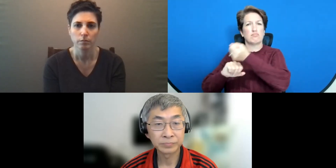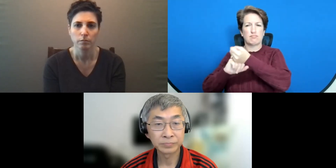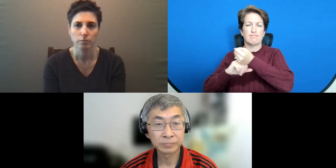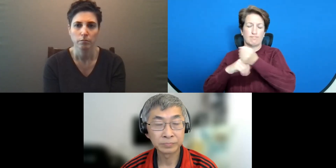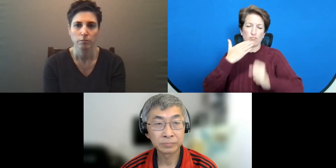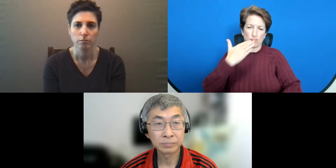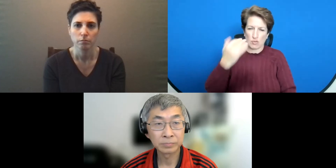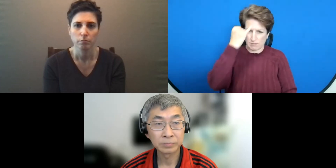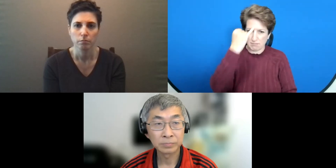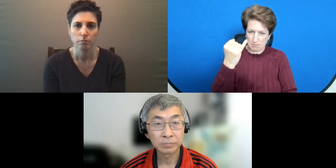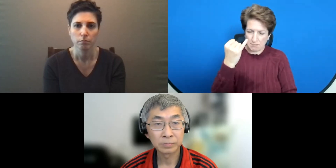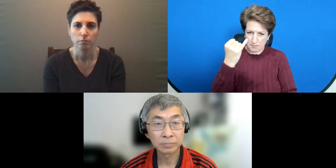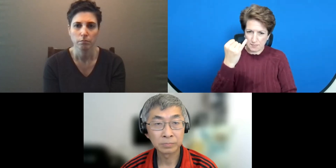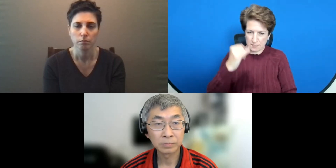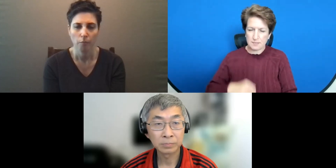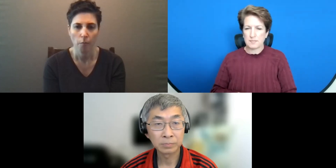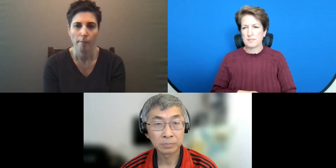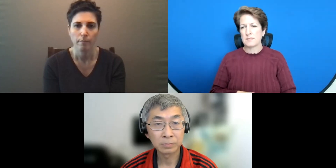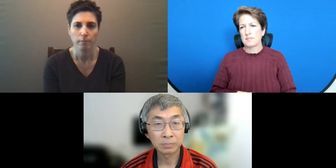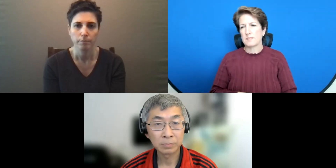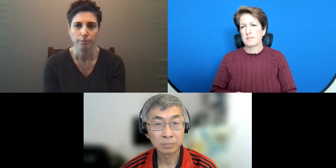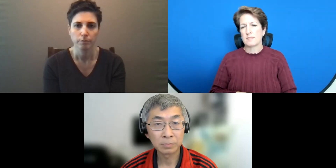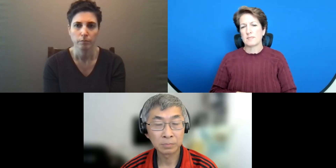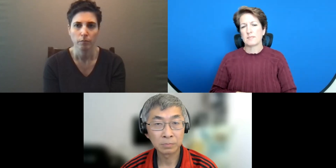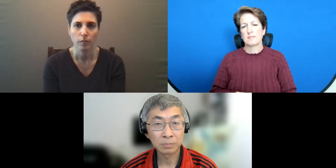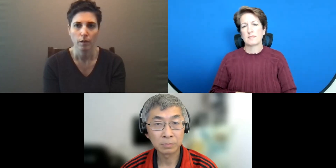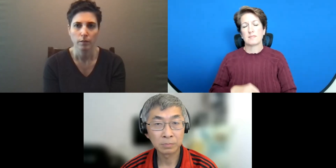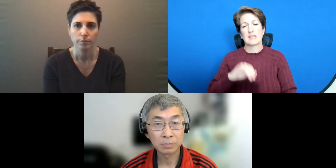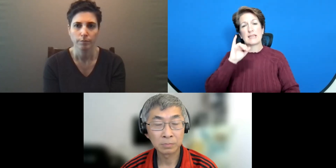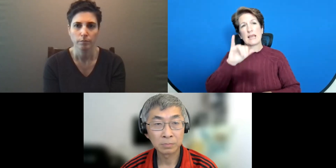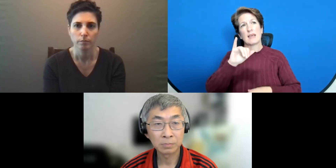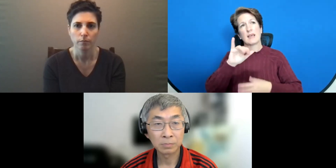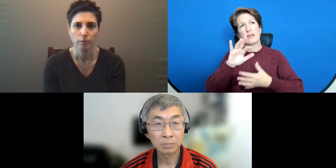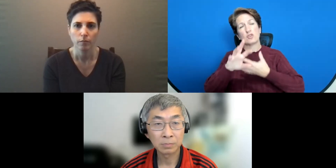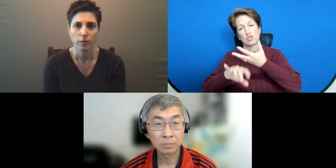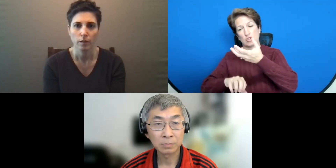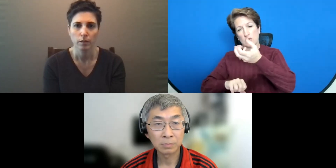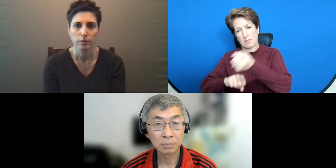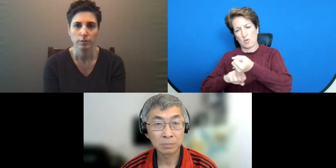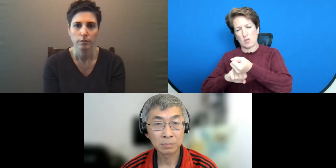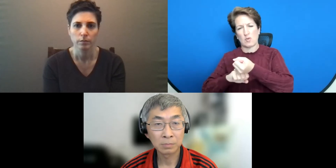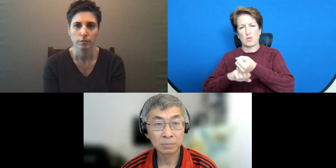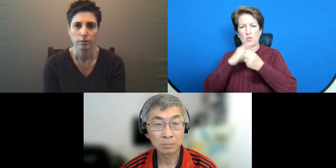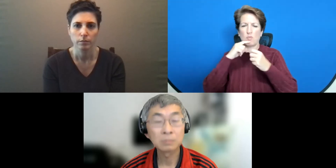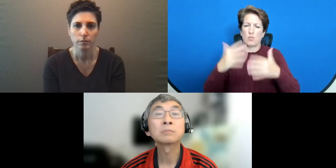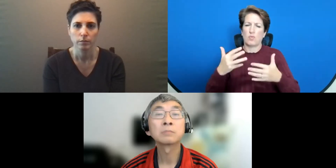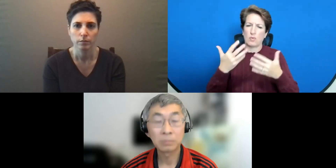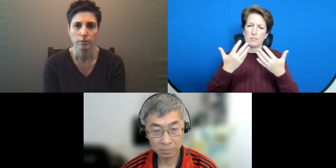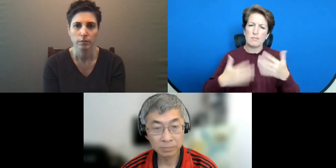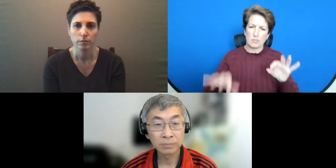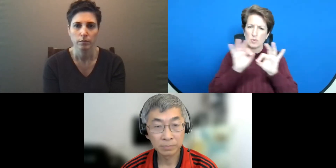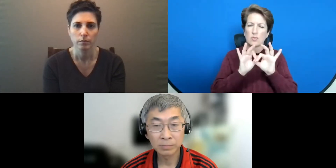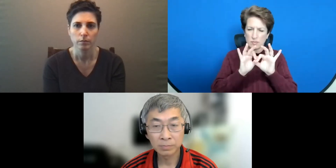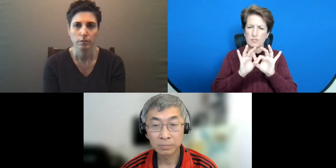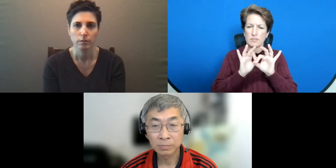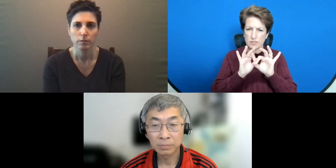However, I think peer support is extremely important in